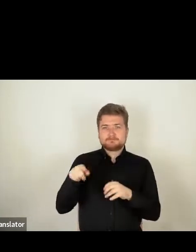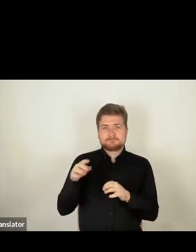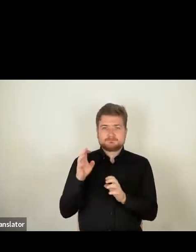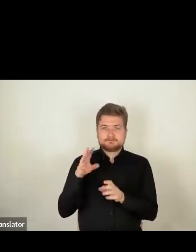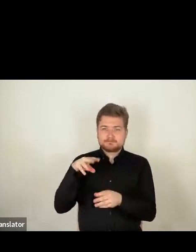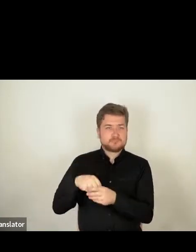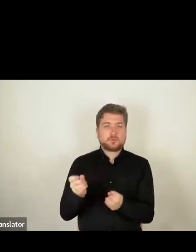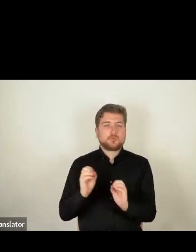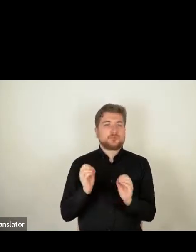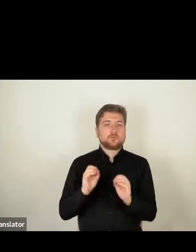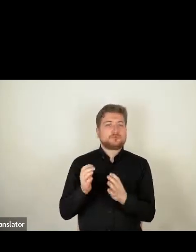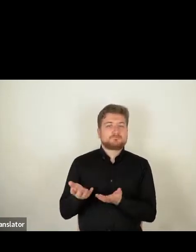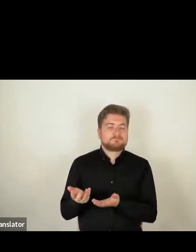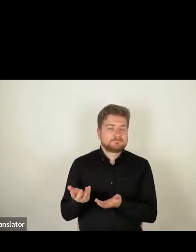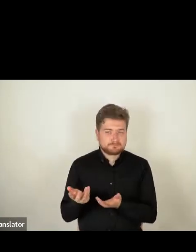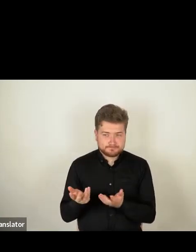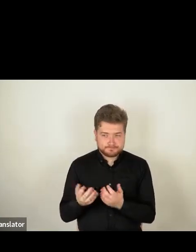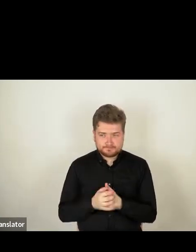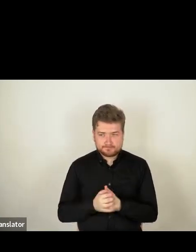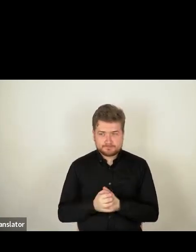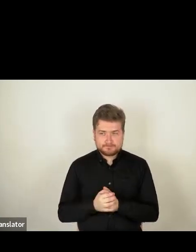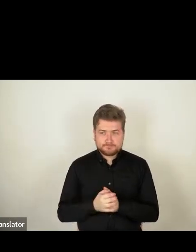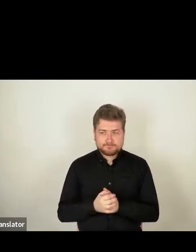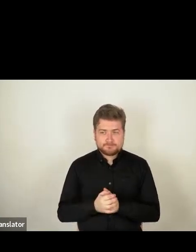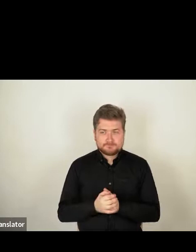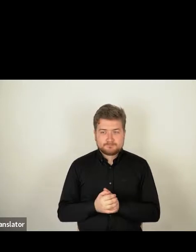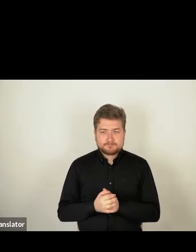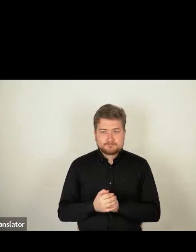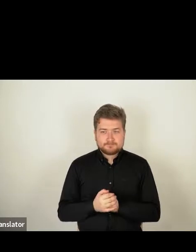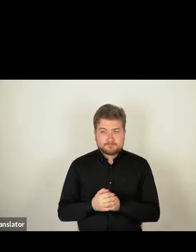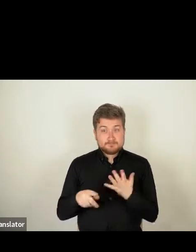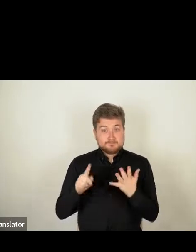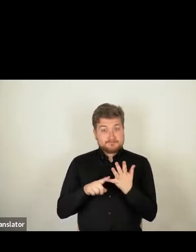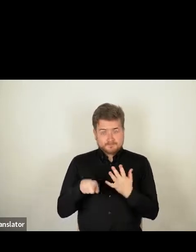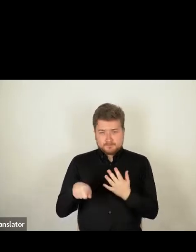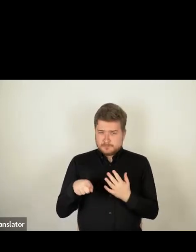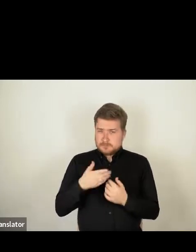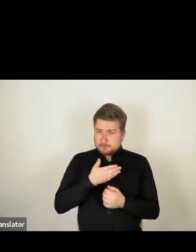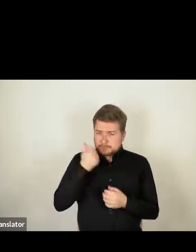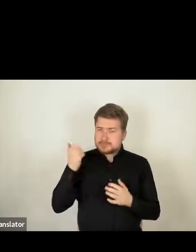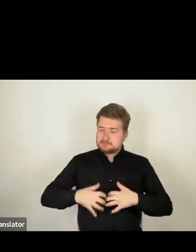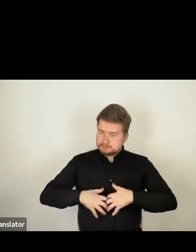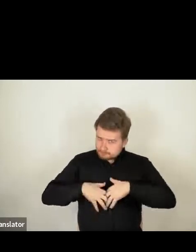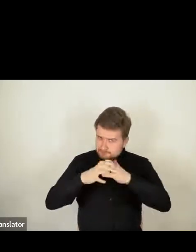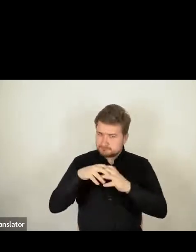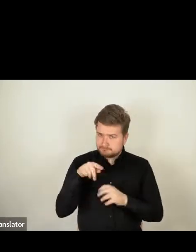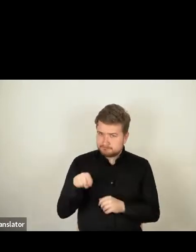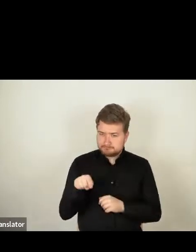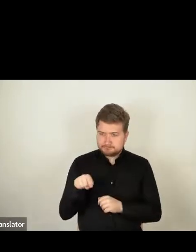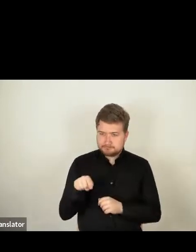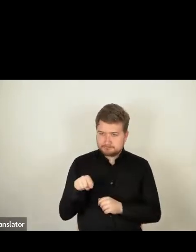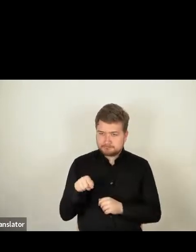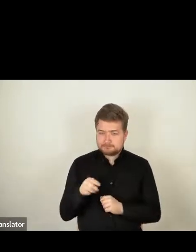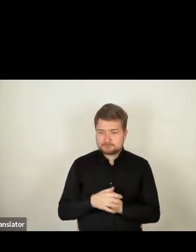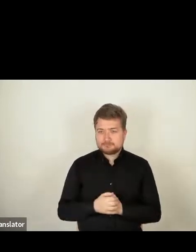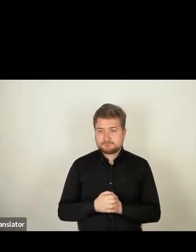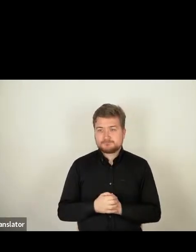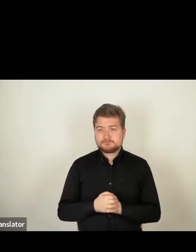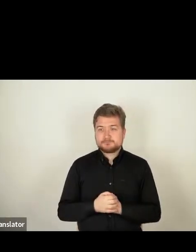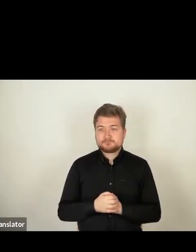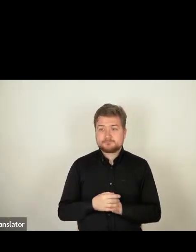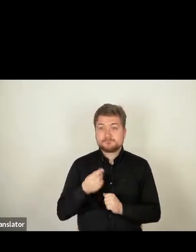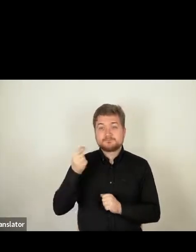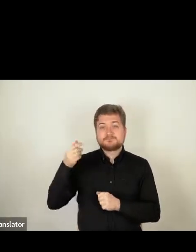ahead. So there would be a need to take a decision on this, allocate budget line, and develop